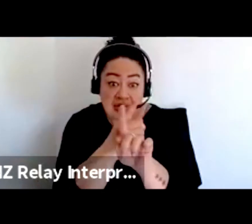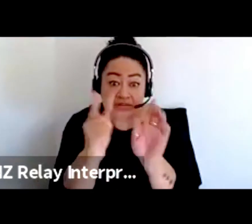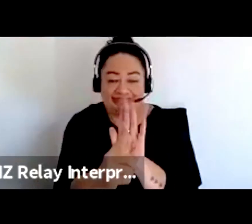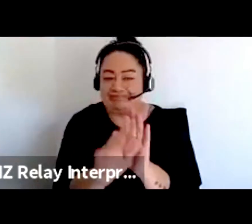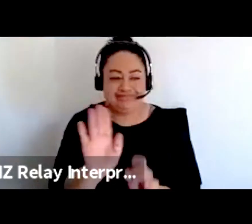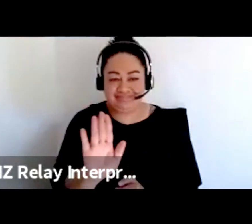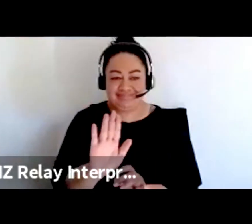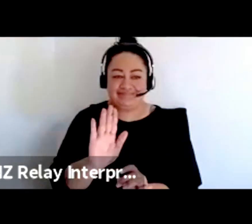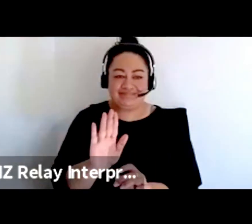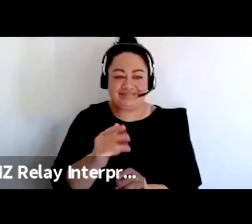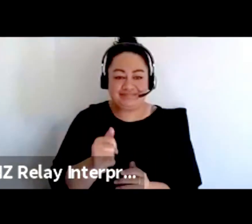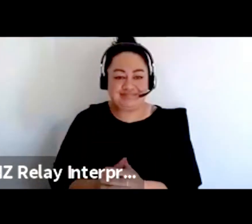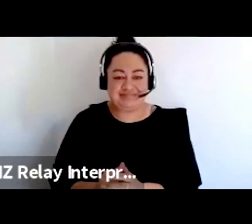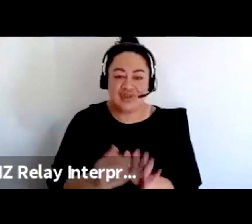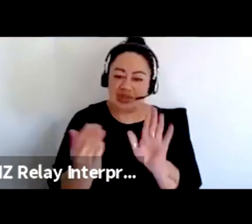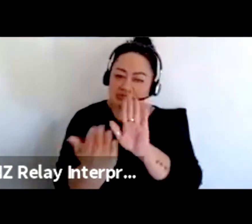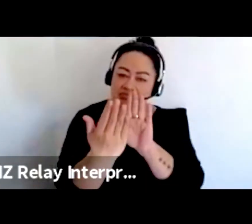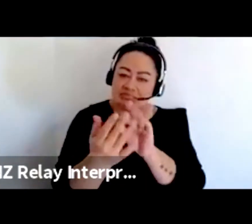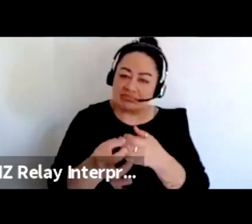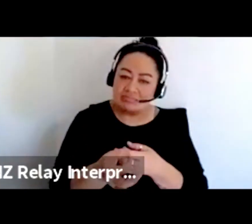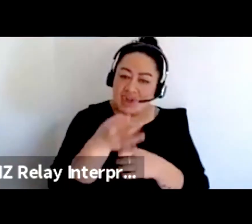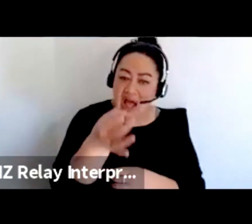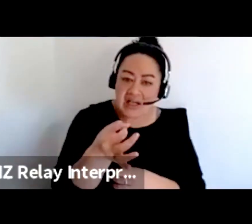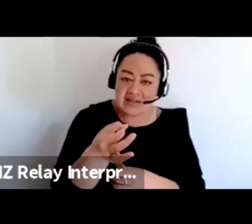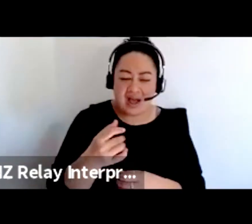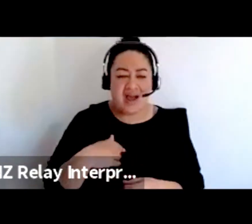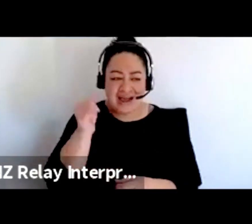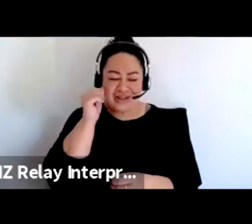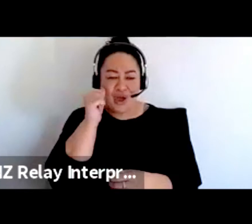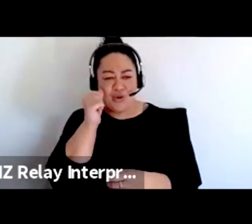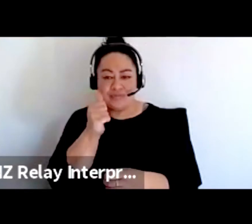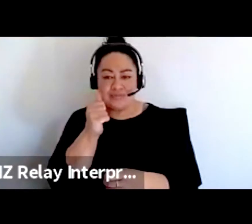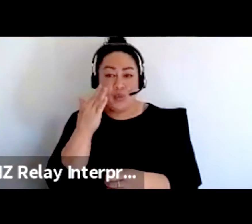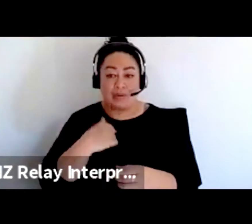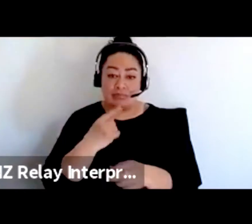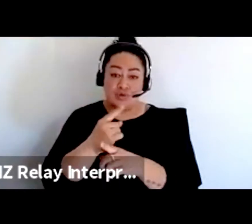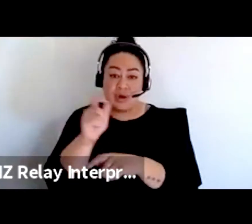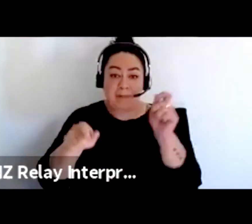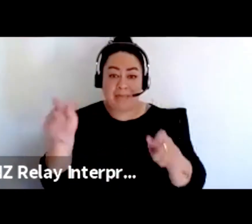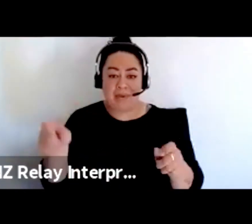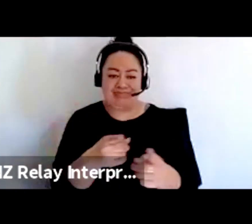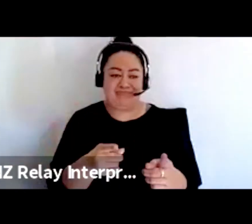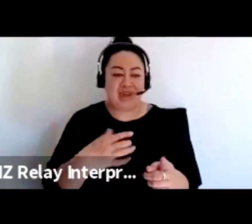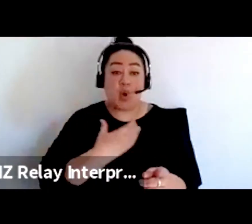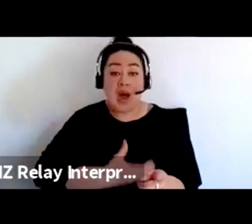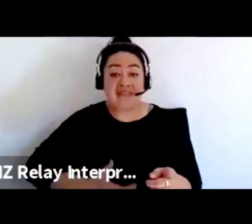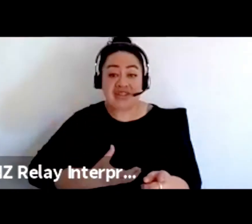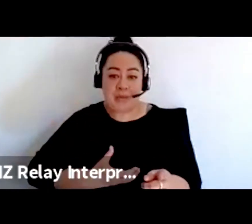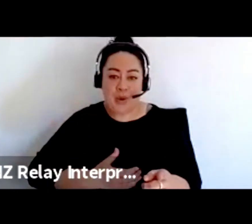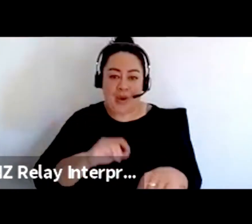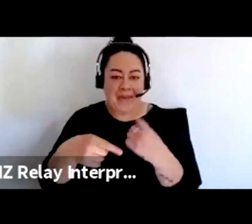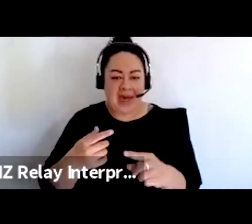When I talk to people who I know are not comfortable with the idea of vaccination, I talk to them about why I choose to